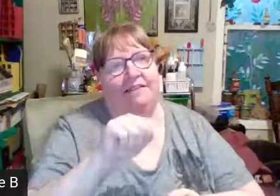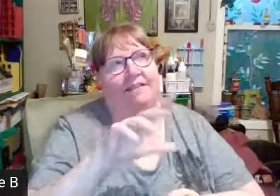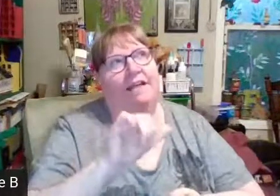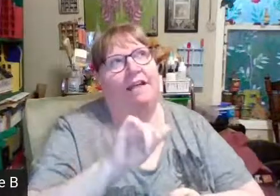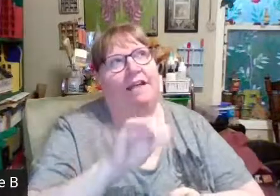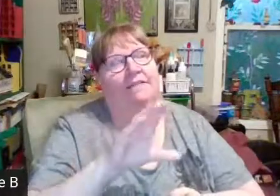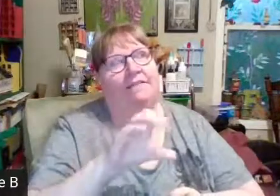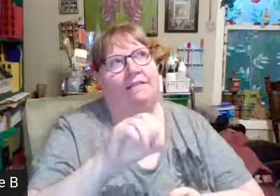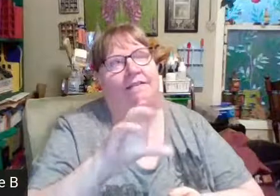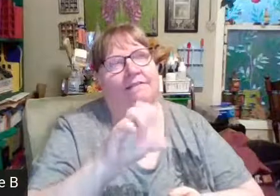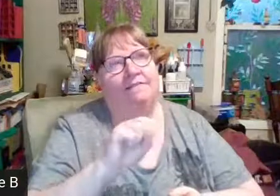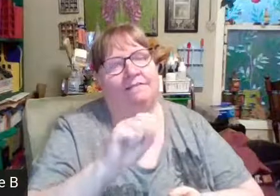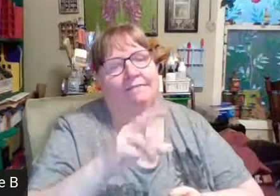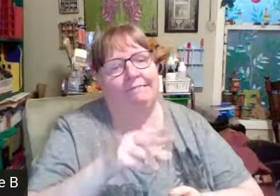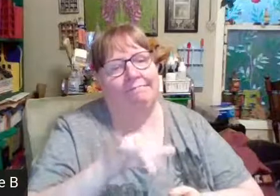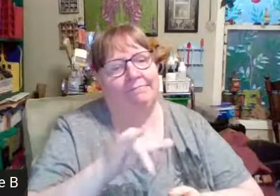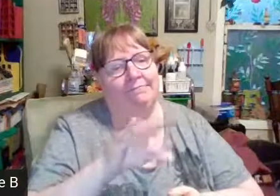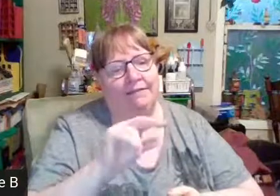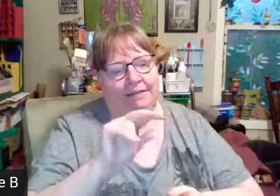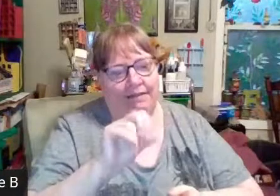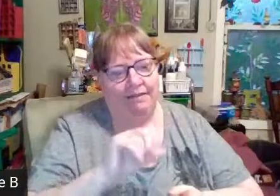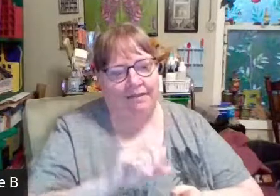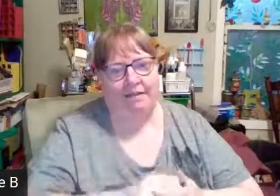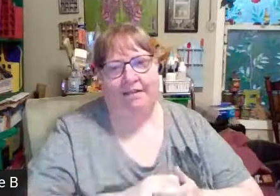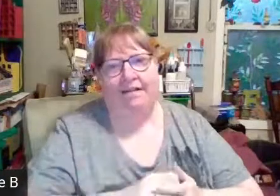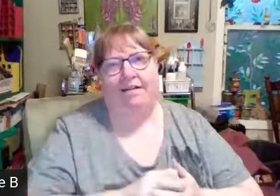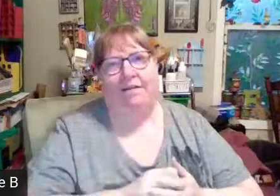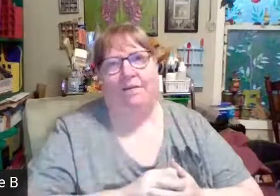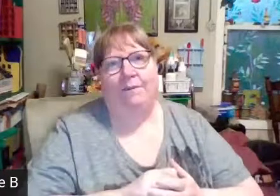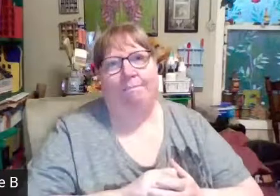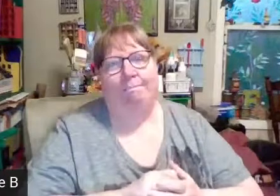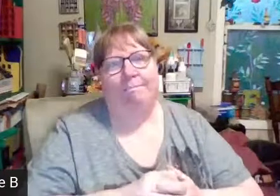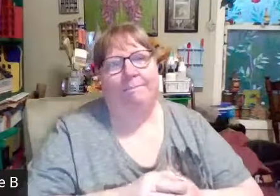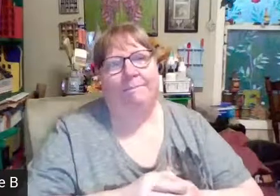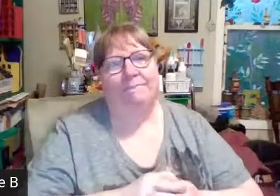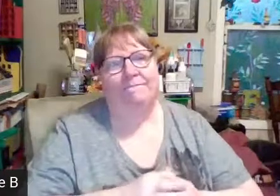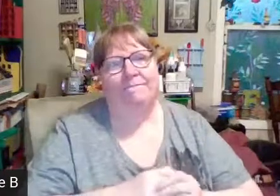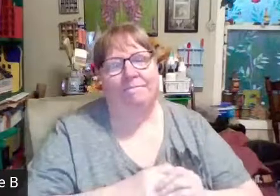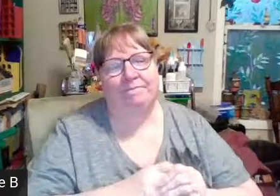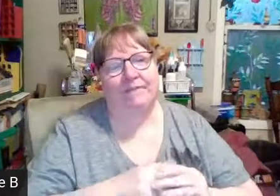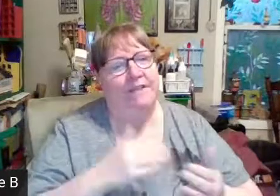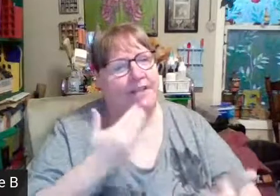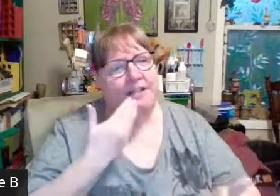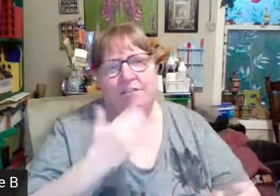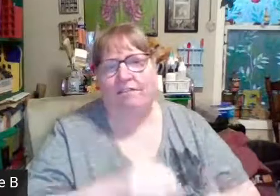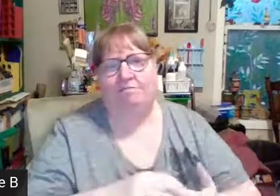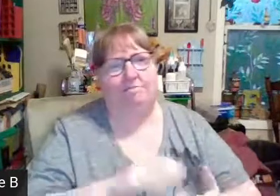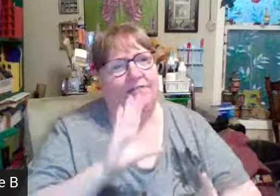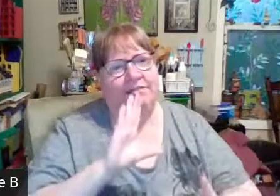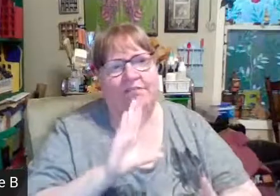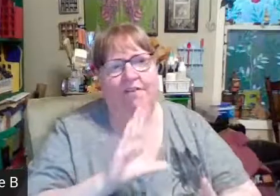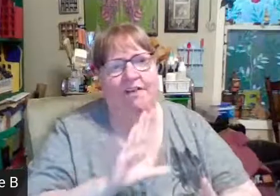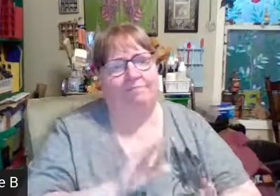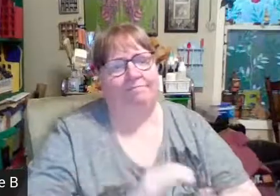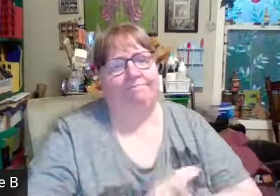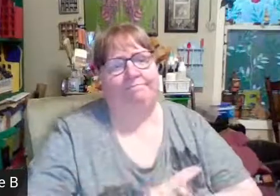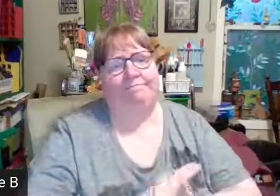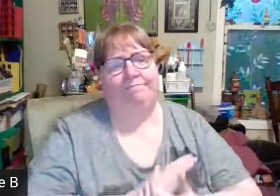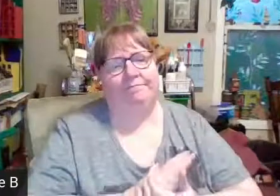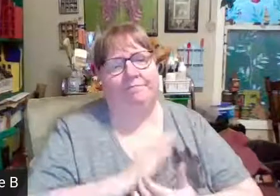want to fill the box with no worries, no extra work, I'm cool with that. And if someone is de-stashing,